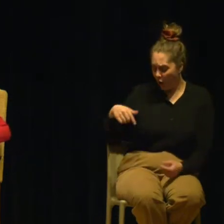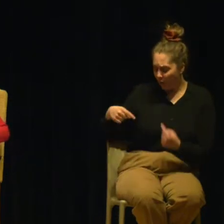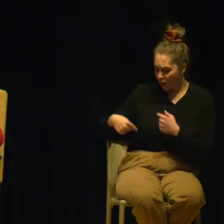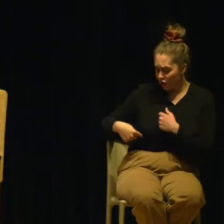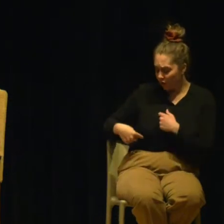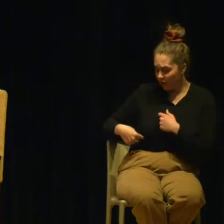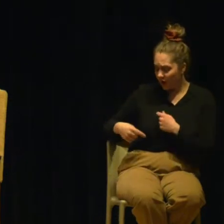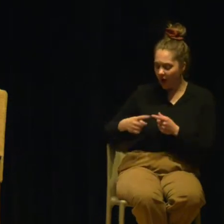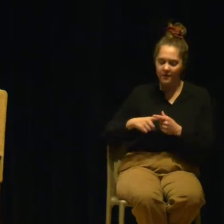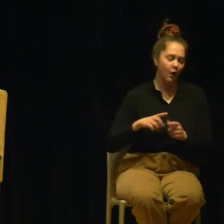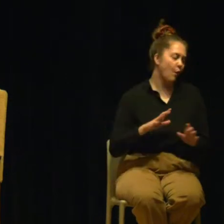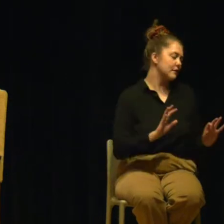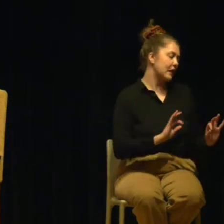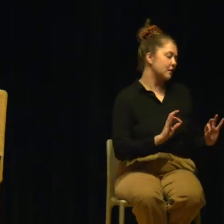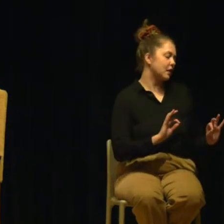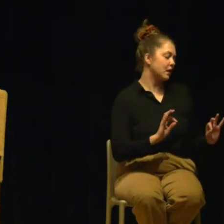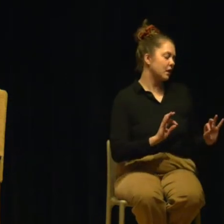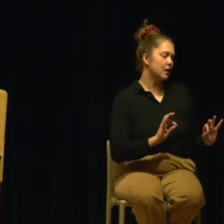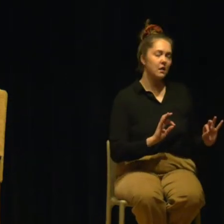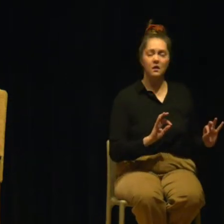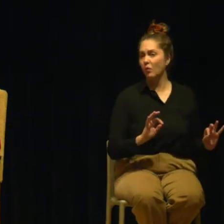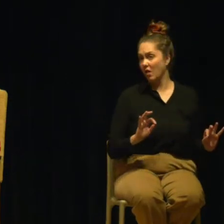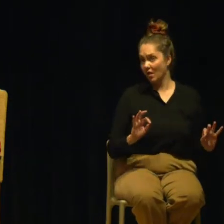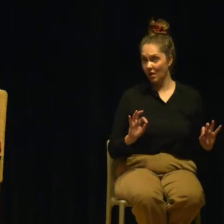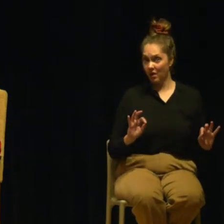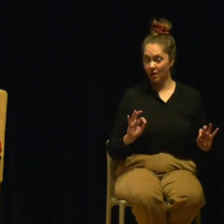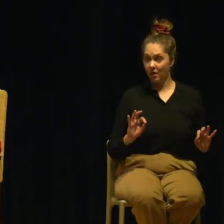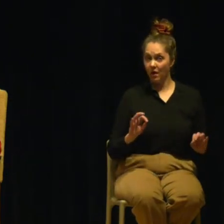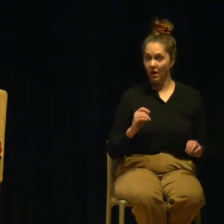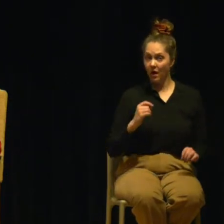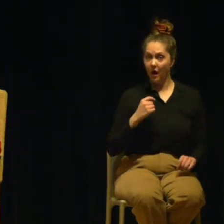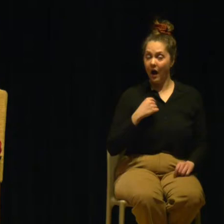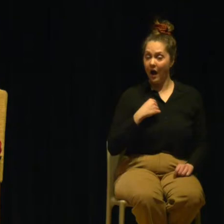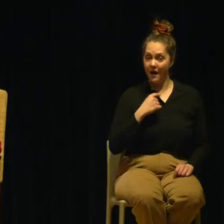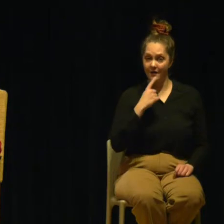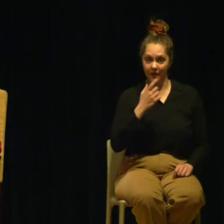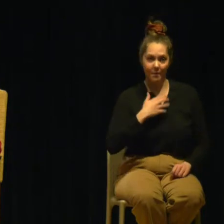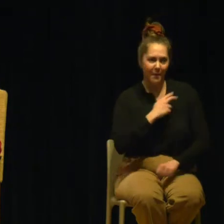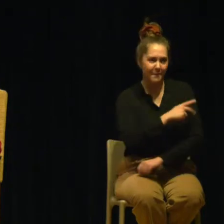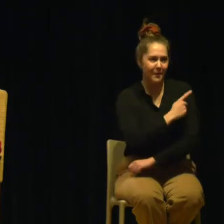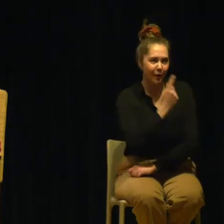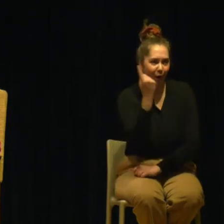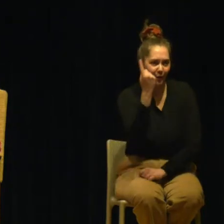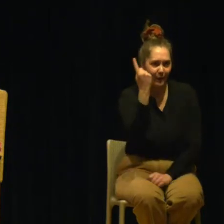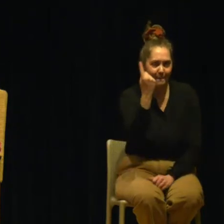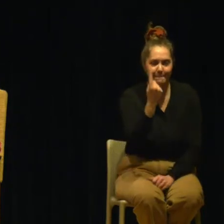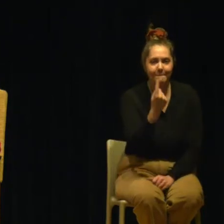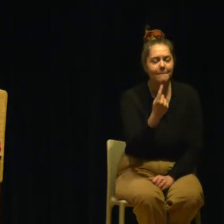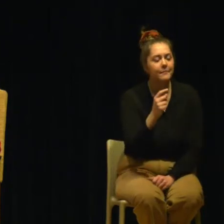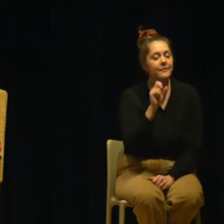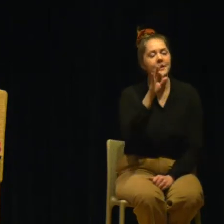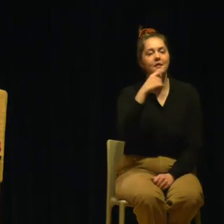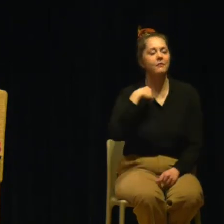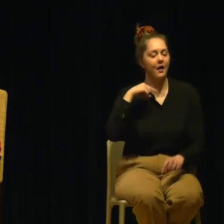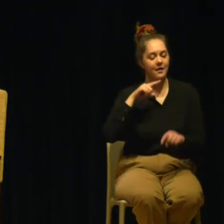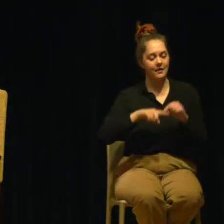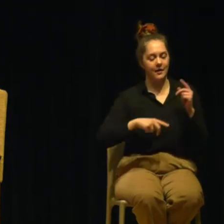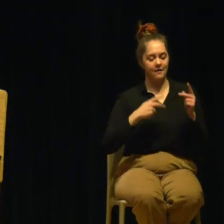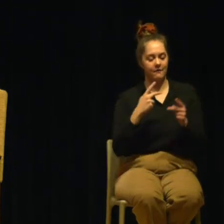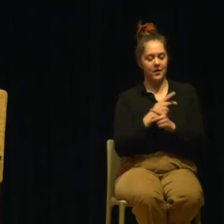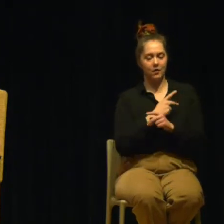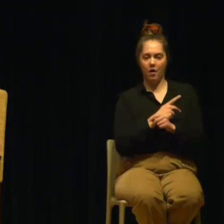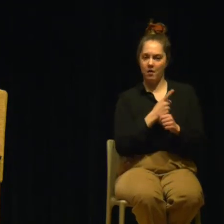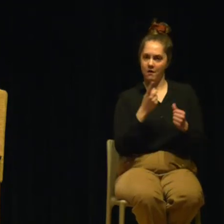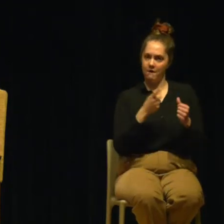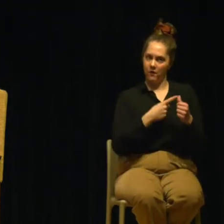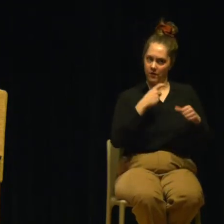and they go, oh, that's nothing. Well, I tell my patients all the time, if I couldn't figure out on the